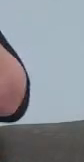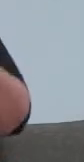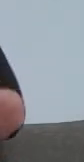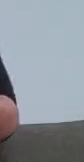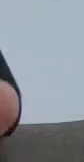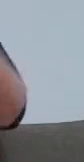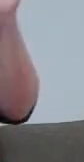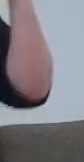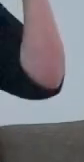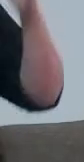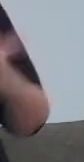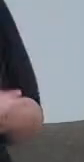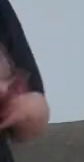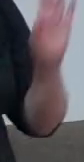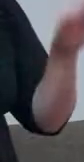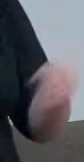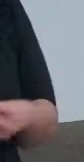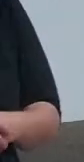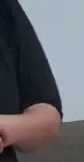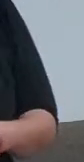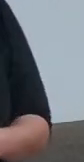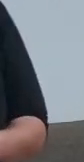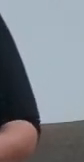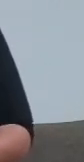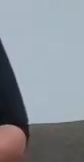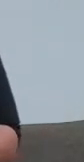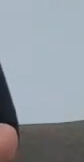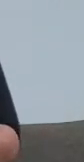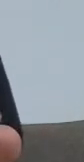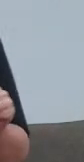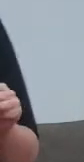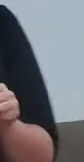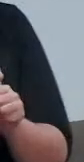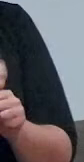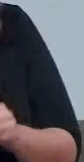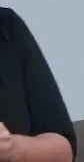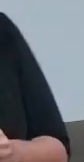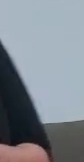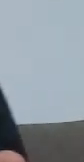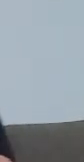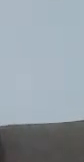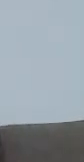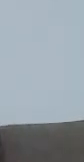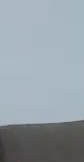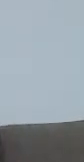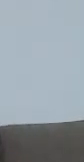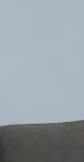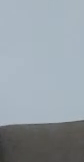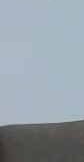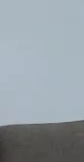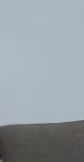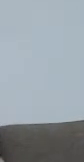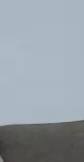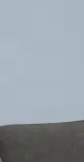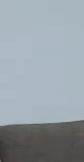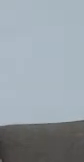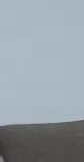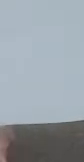peace. Hallelujah. You may be seated. Amen. We'll make a bunch of Indians out of us yet. Praise God.